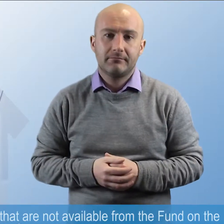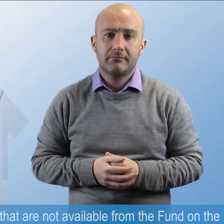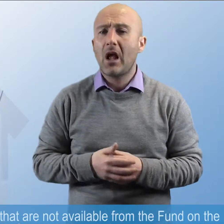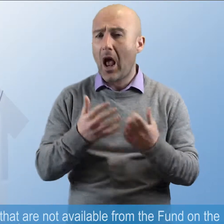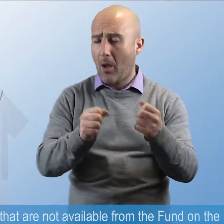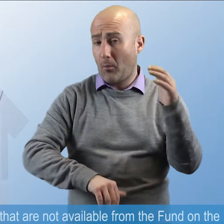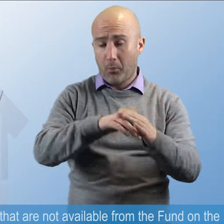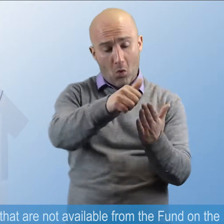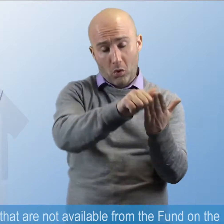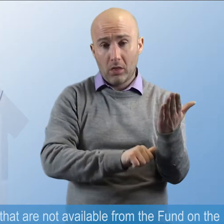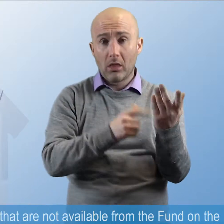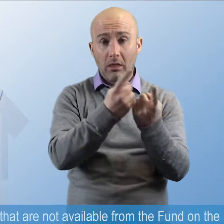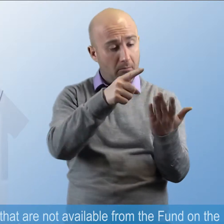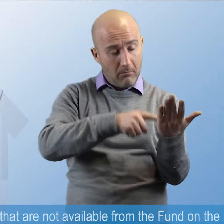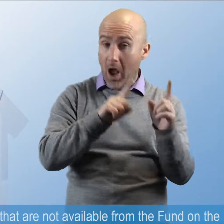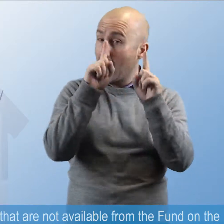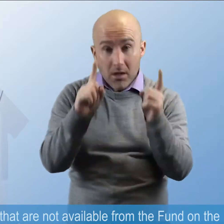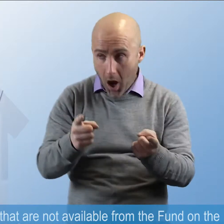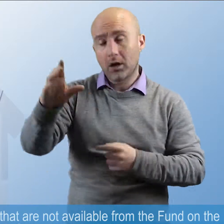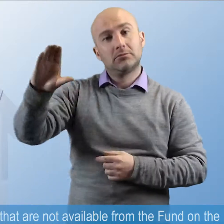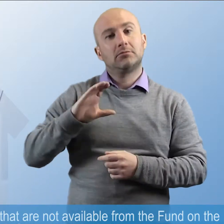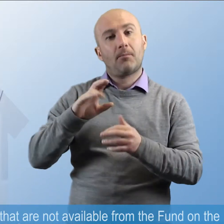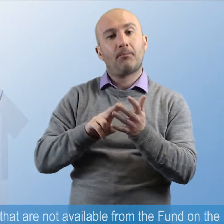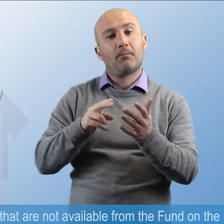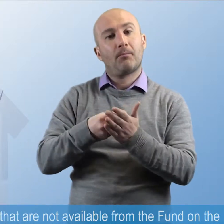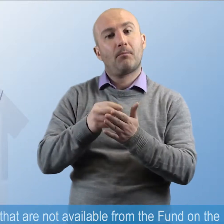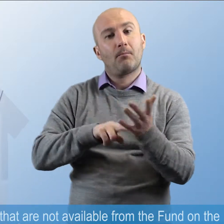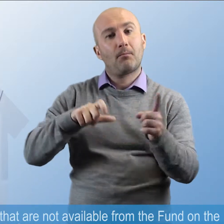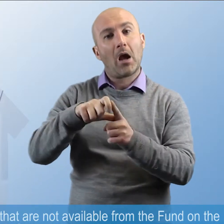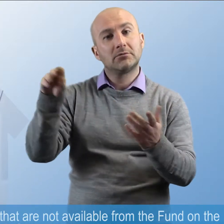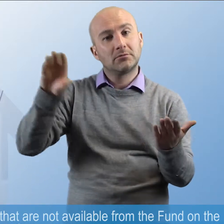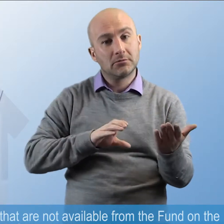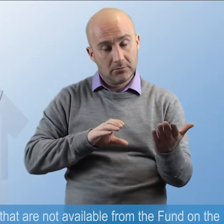There is a full list of things that are not available from the fund on the Scottish Government website.